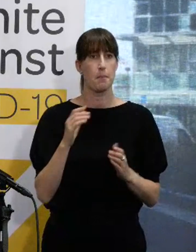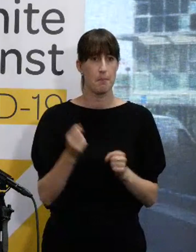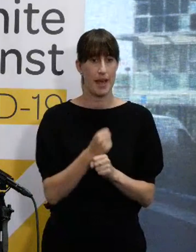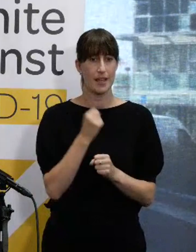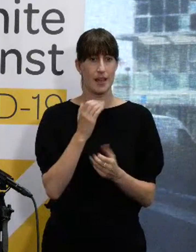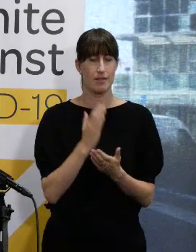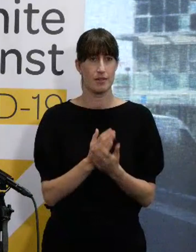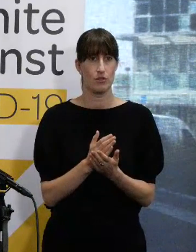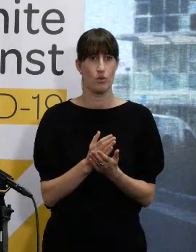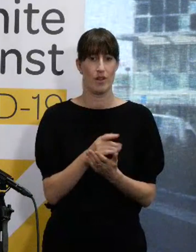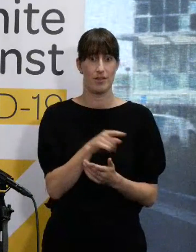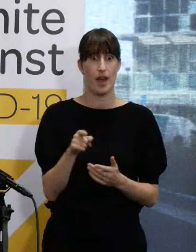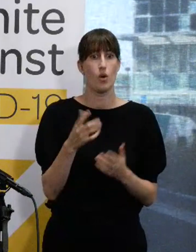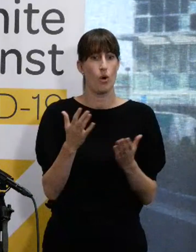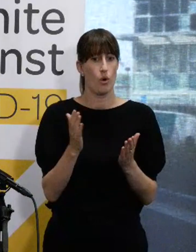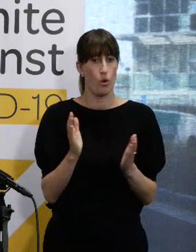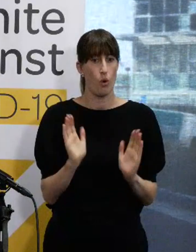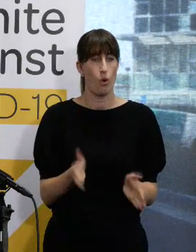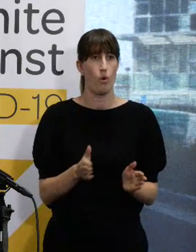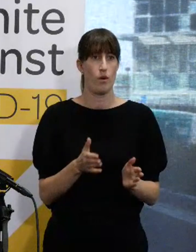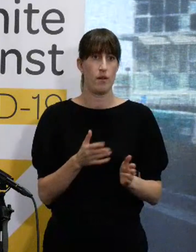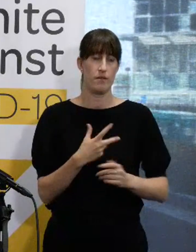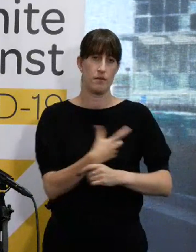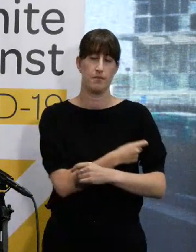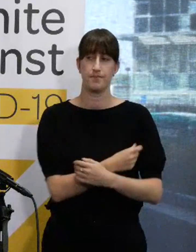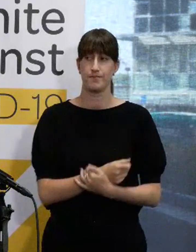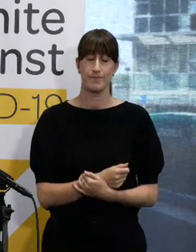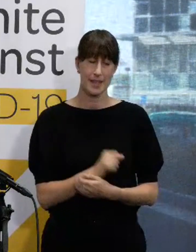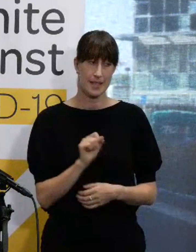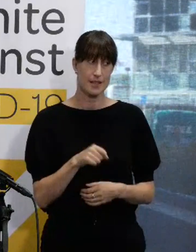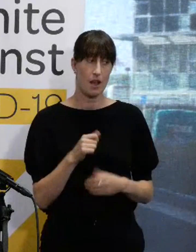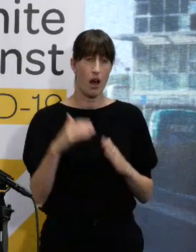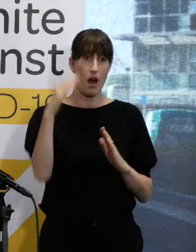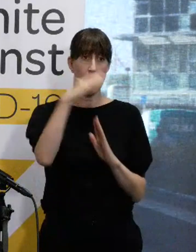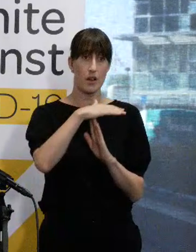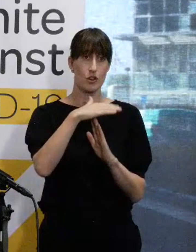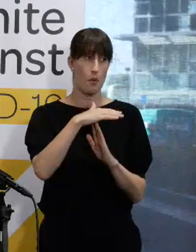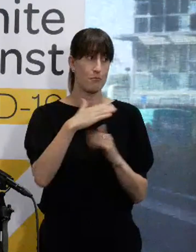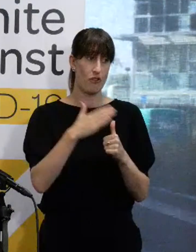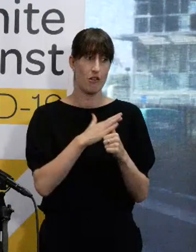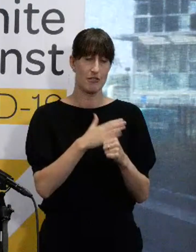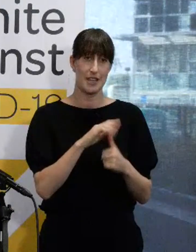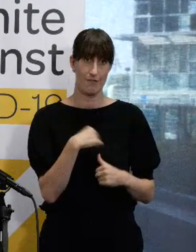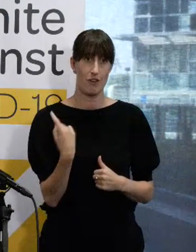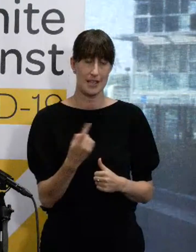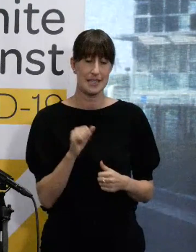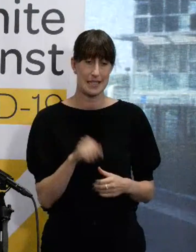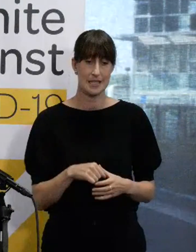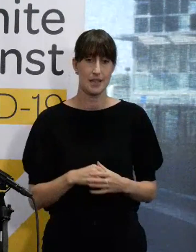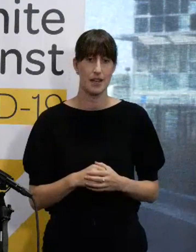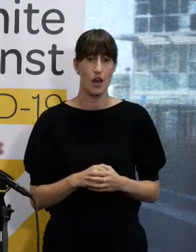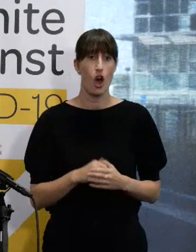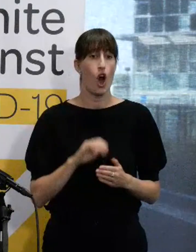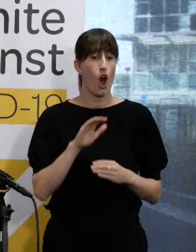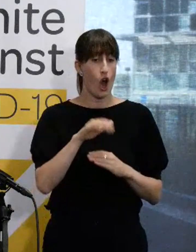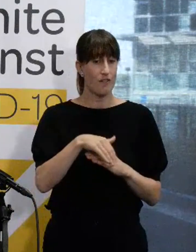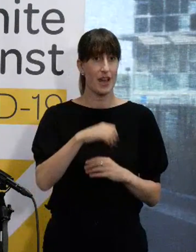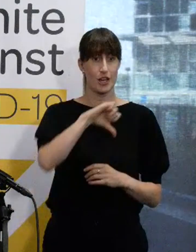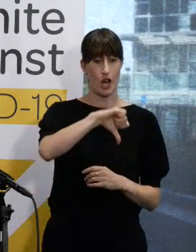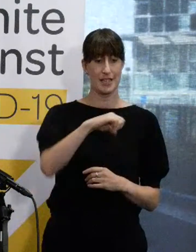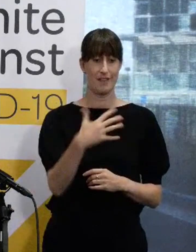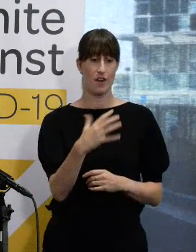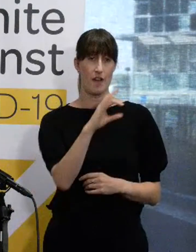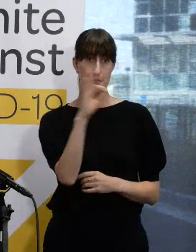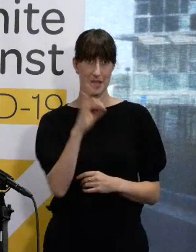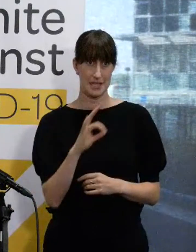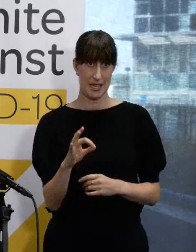our very first group that were vaccinated, and over 90, around 95% of that group, a larger group than was originally